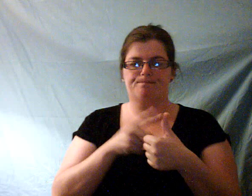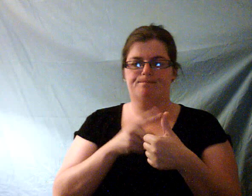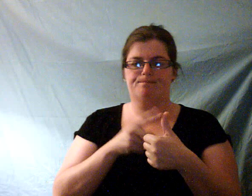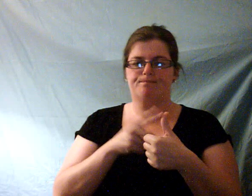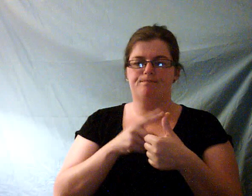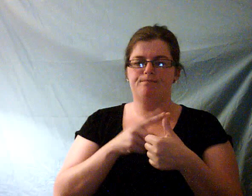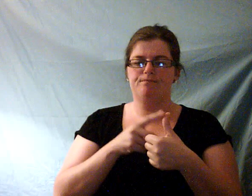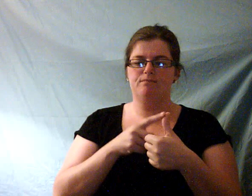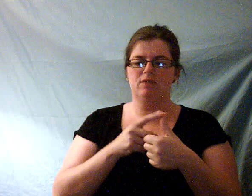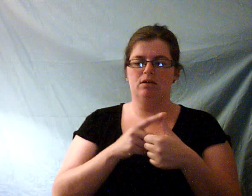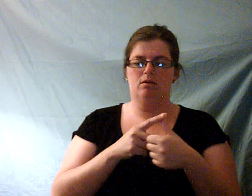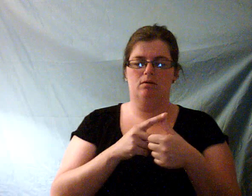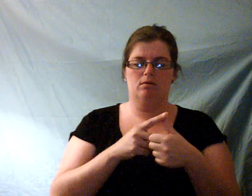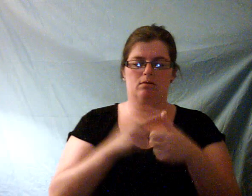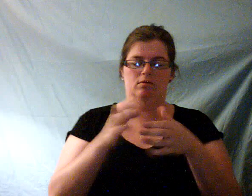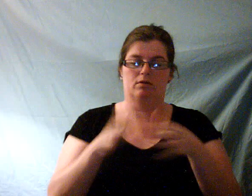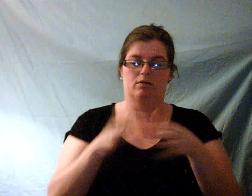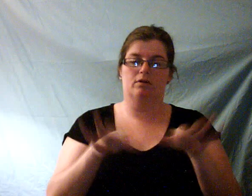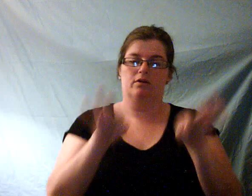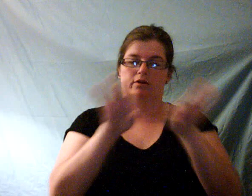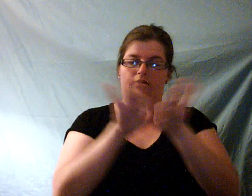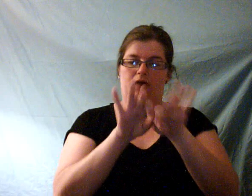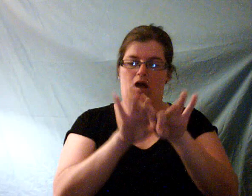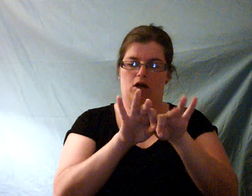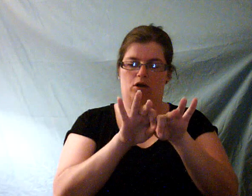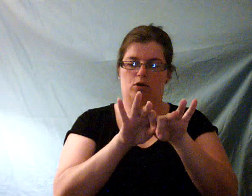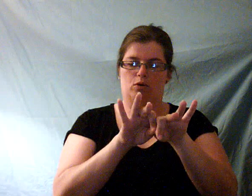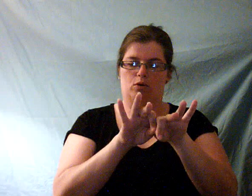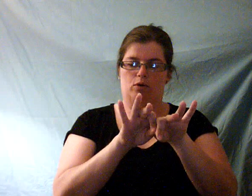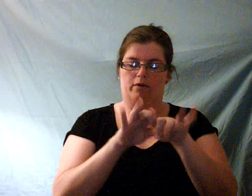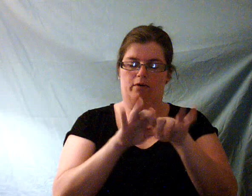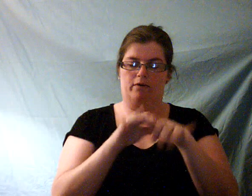the value of personal control over the environment.